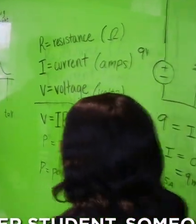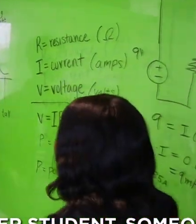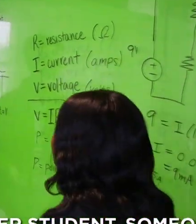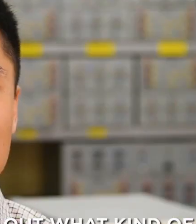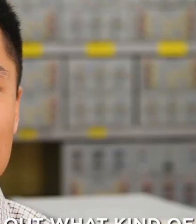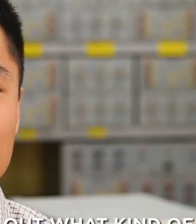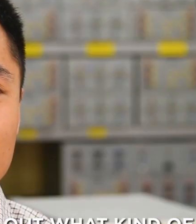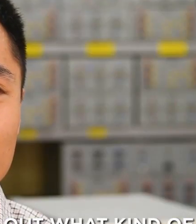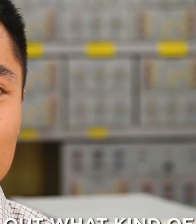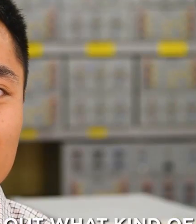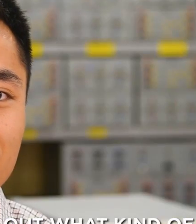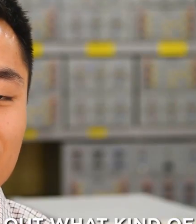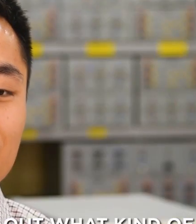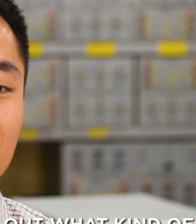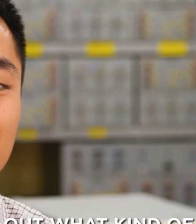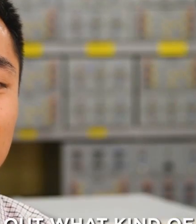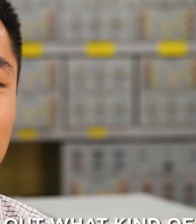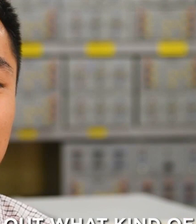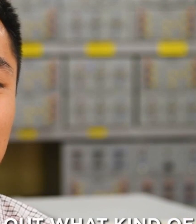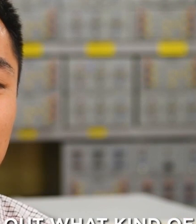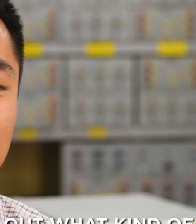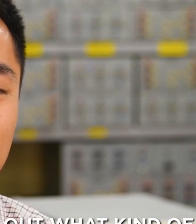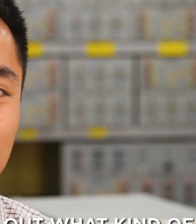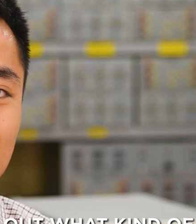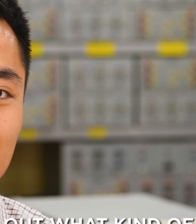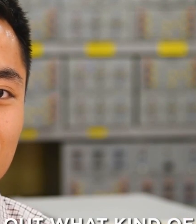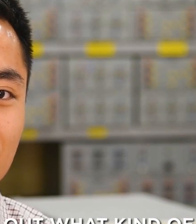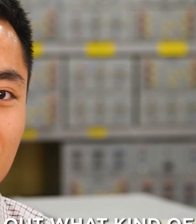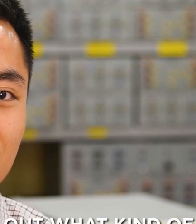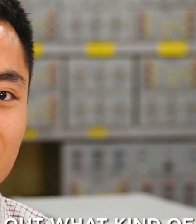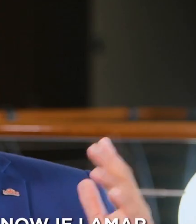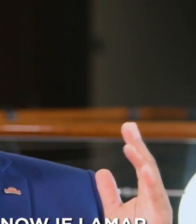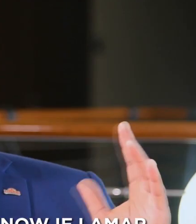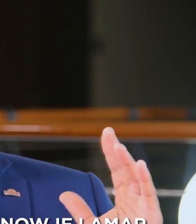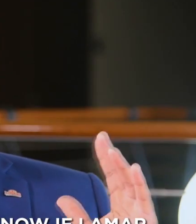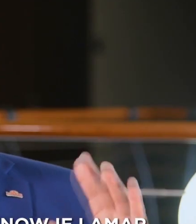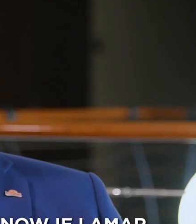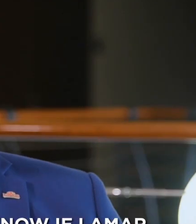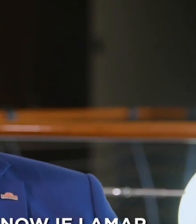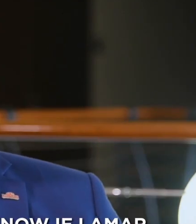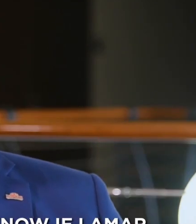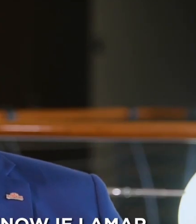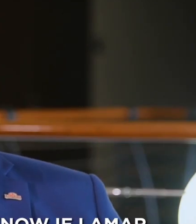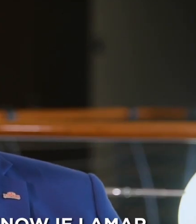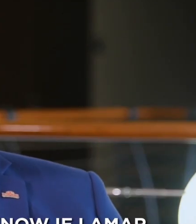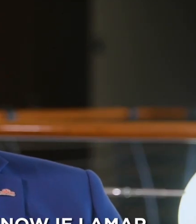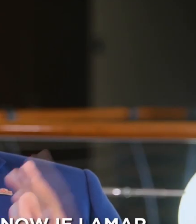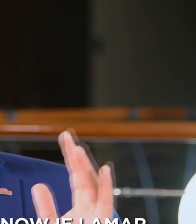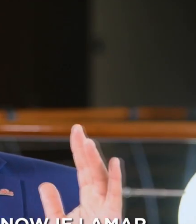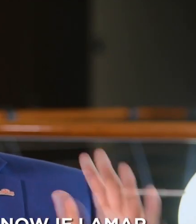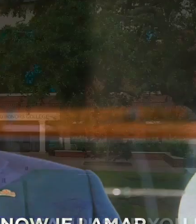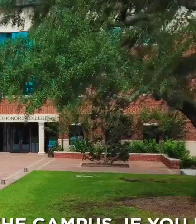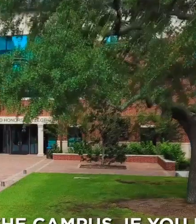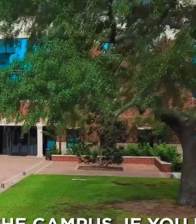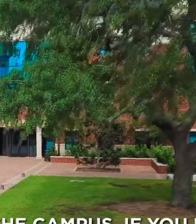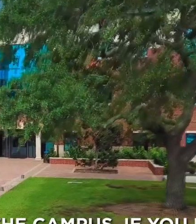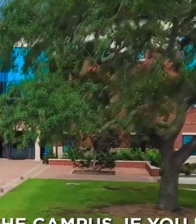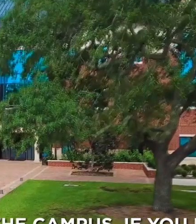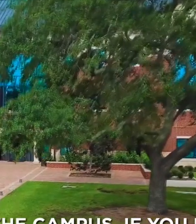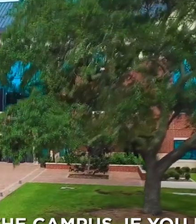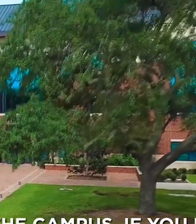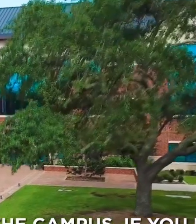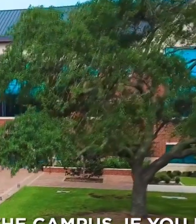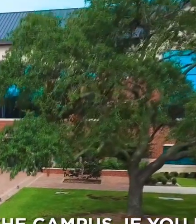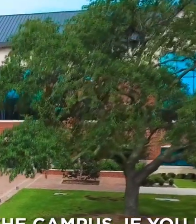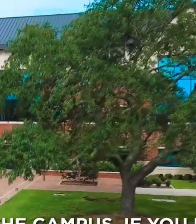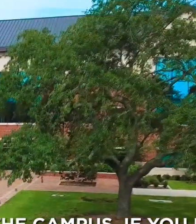Find them and try to figure out what kind of path they took to get to where they're at. If you don't know if Lamar University is from you, just come down here and take a tour